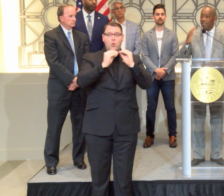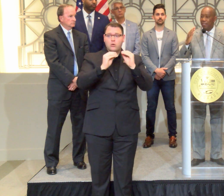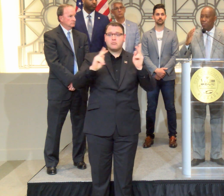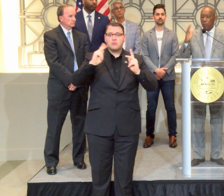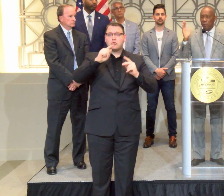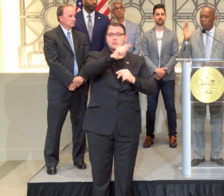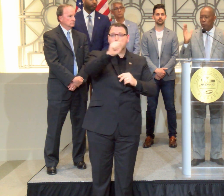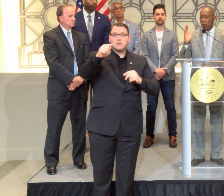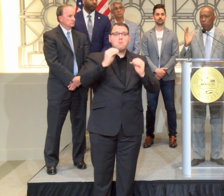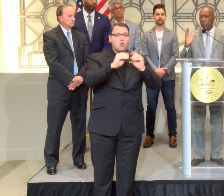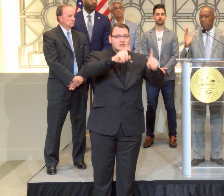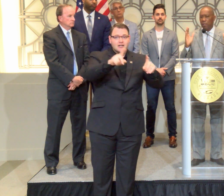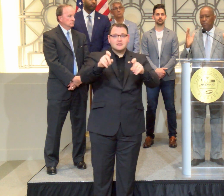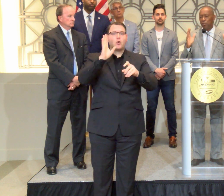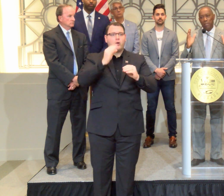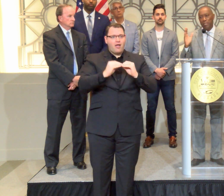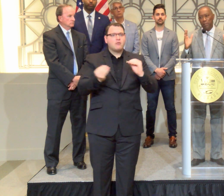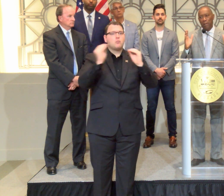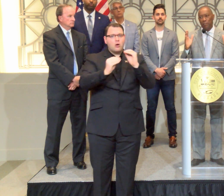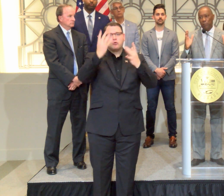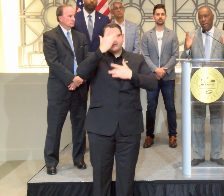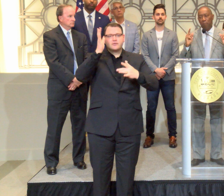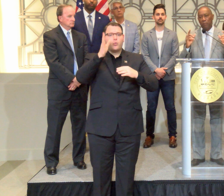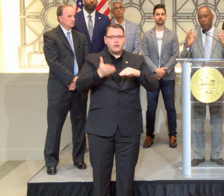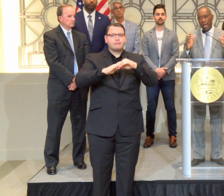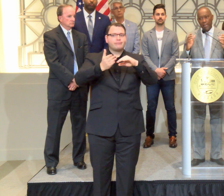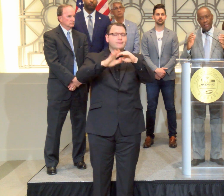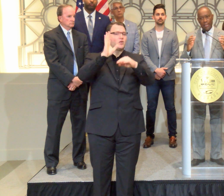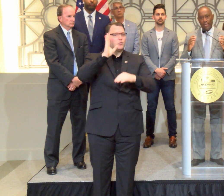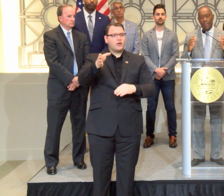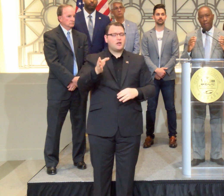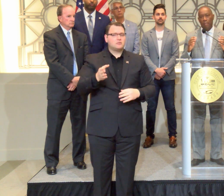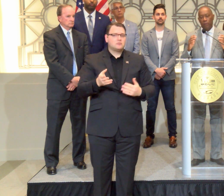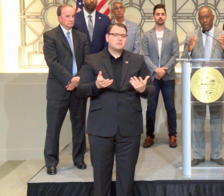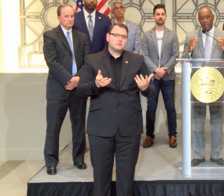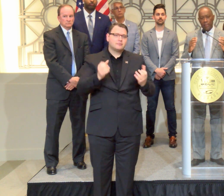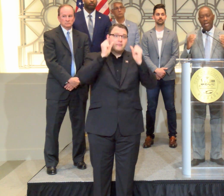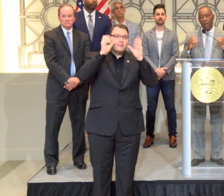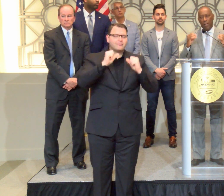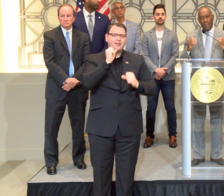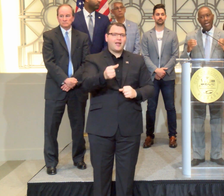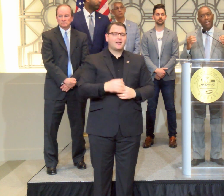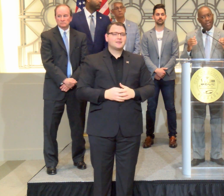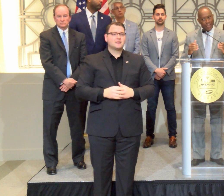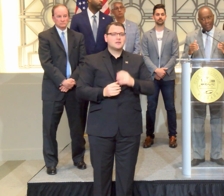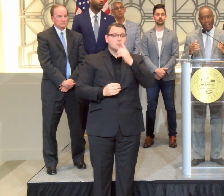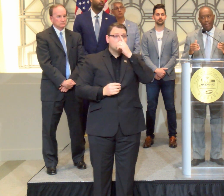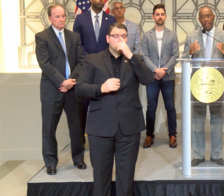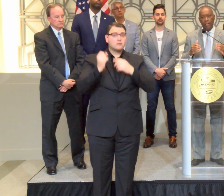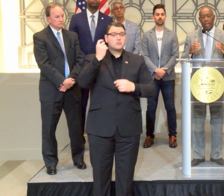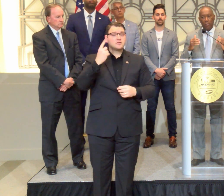rise. So there shouldn't be any surprise on that. But the reality is, I would like to